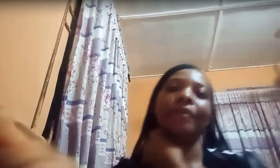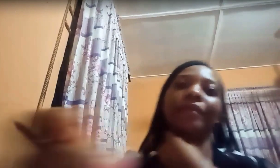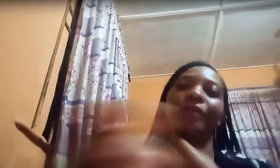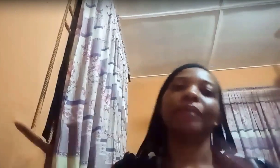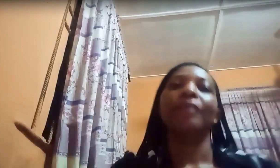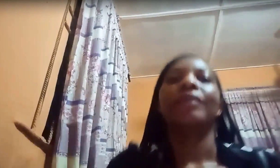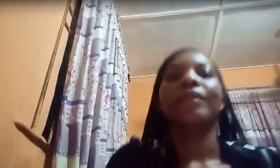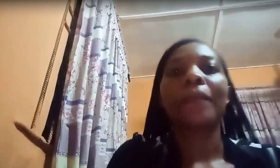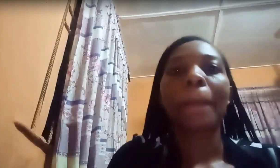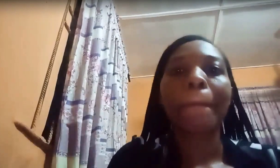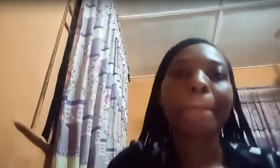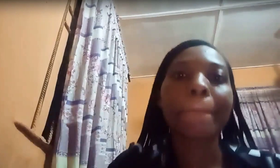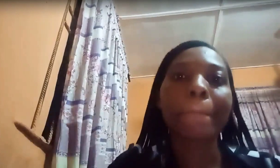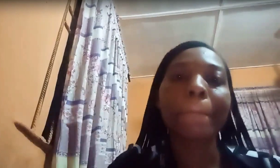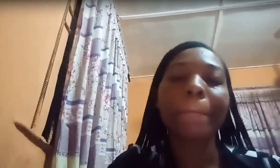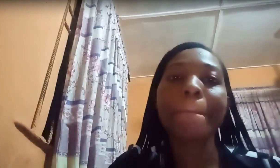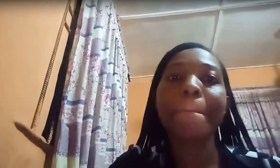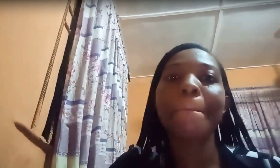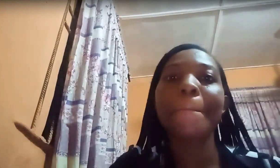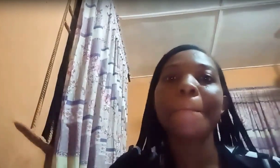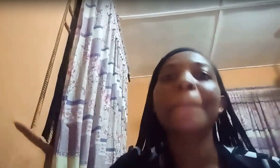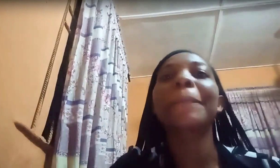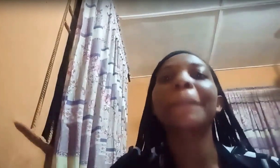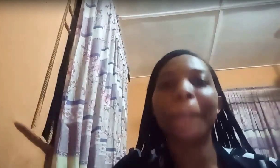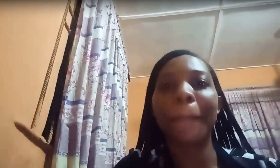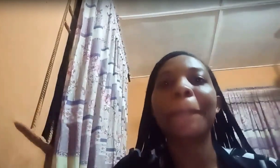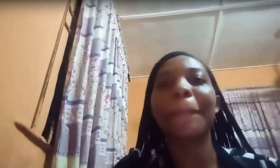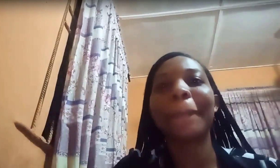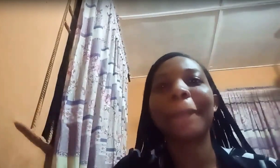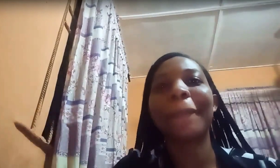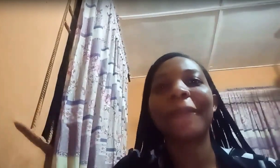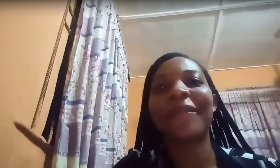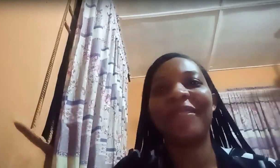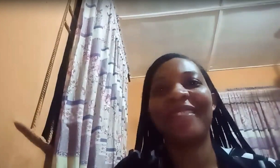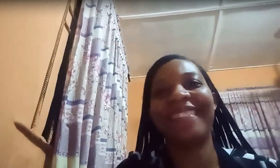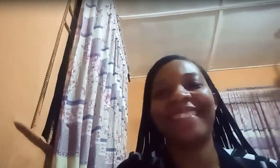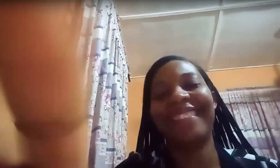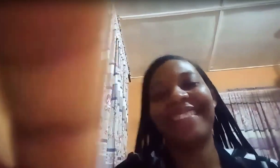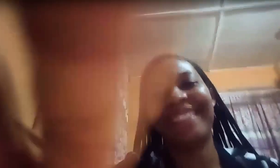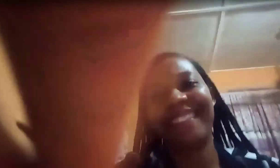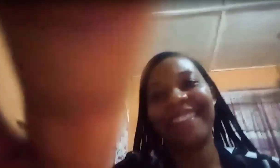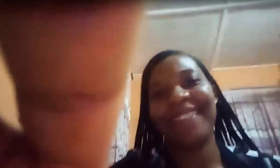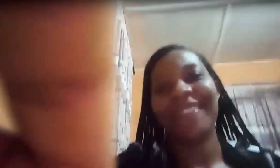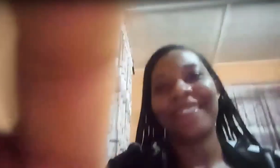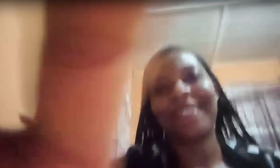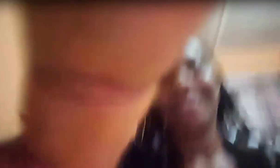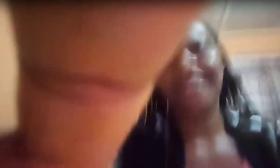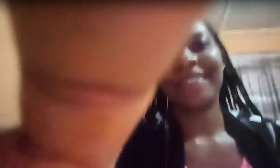okay? Don't panic. If you miss anyone, it's pretty much okay. All right, so let's go. K.